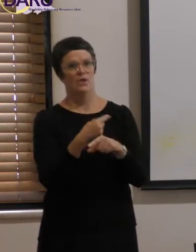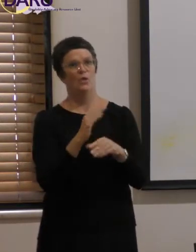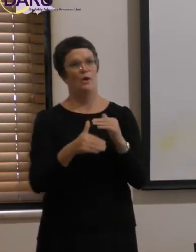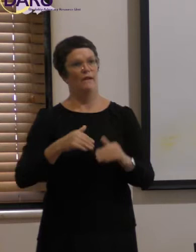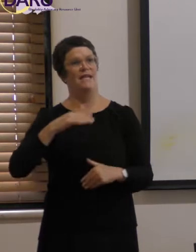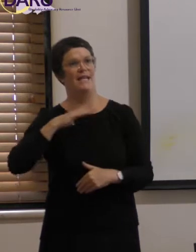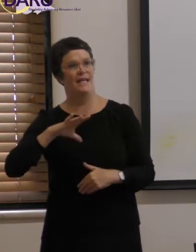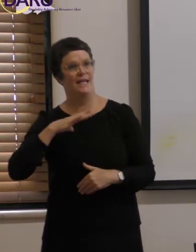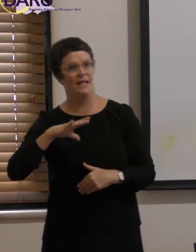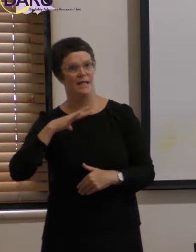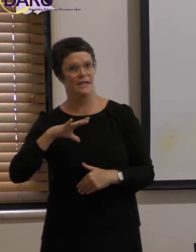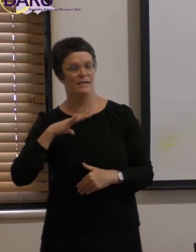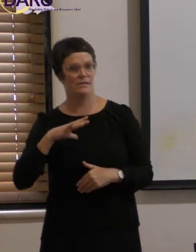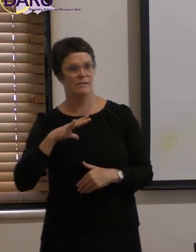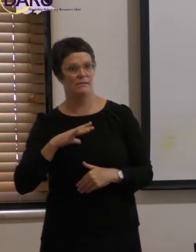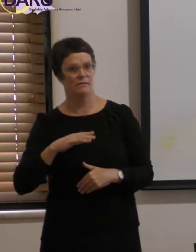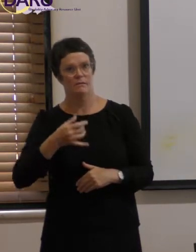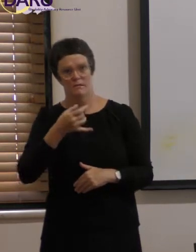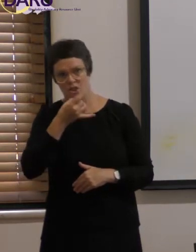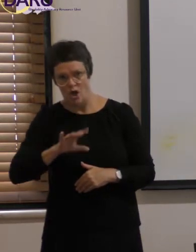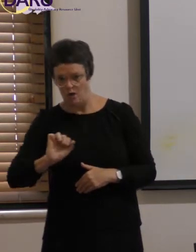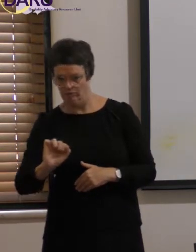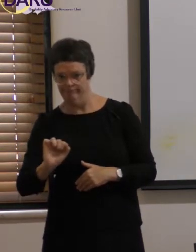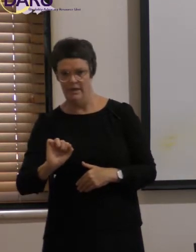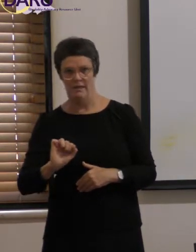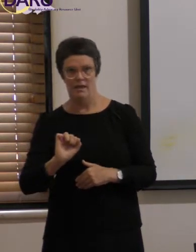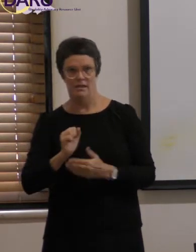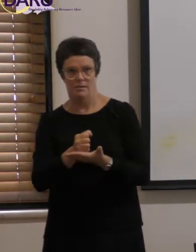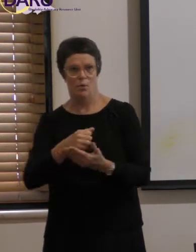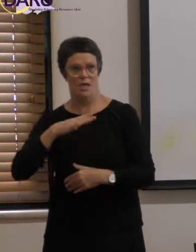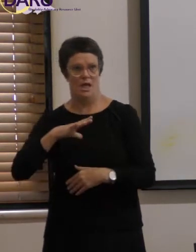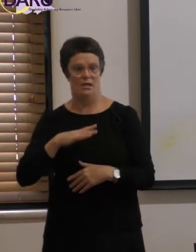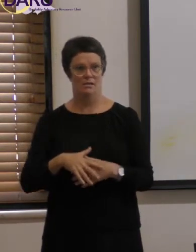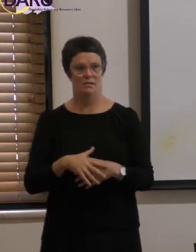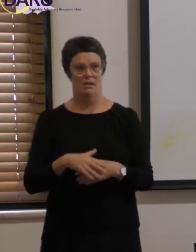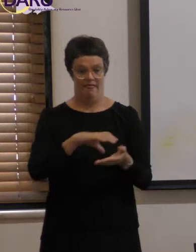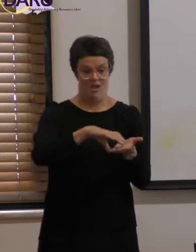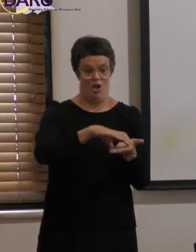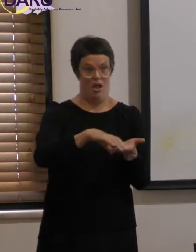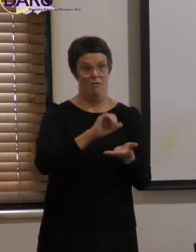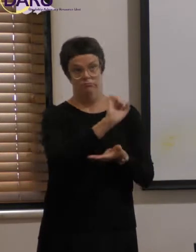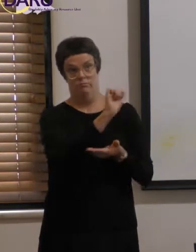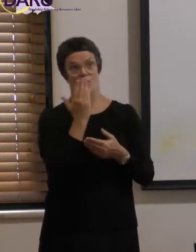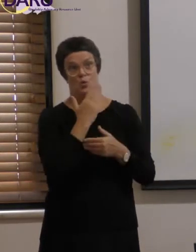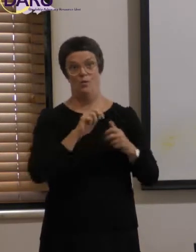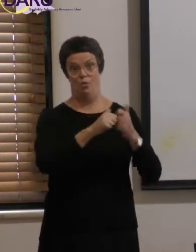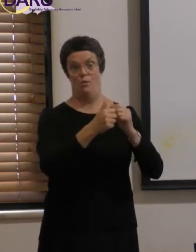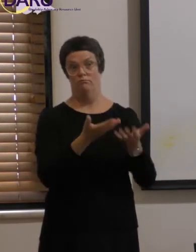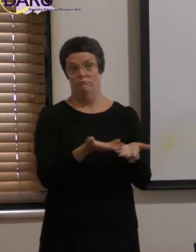get caught up in the dollars. That's not our problem. But they've got a legal right to